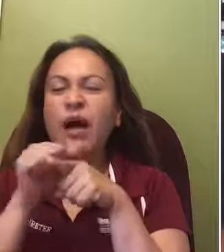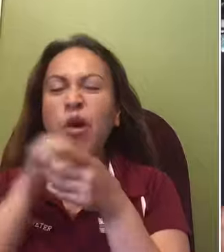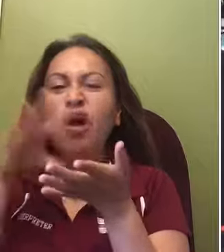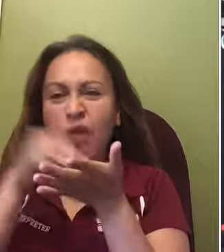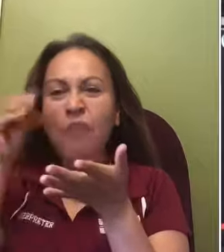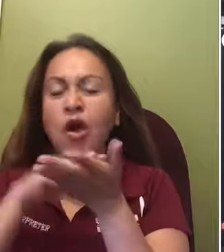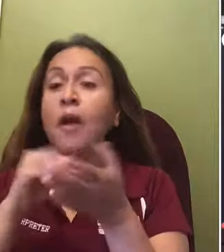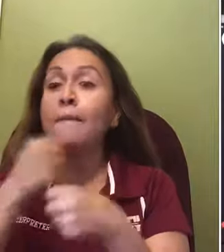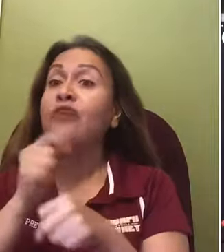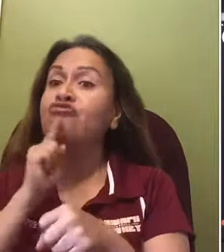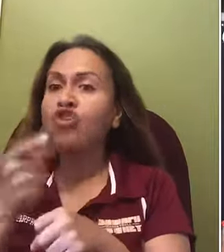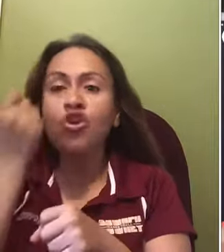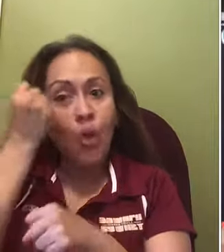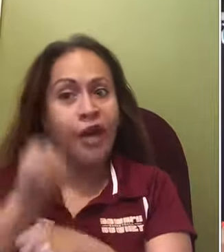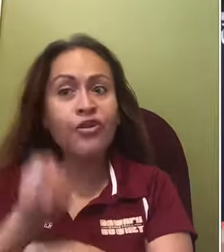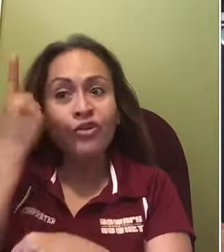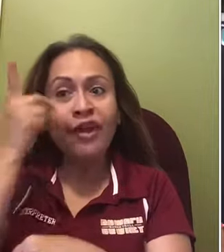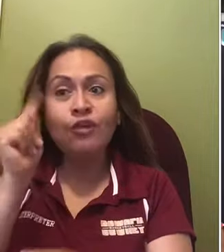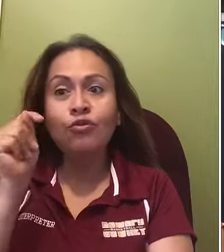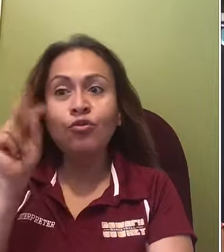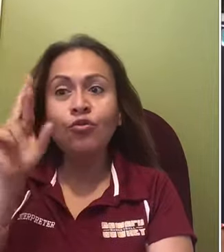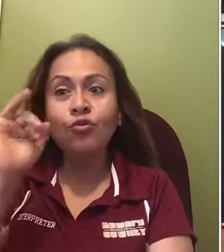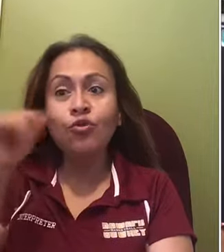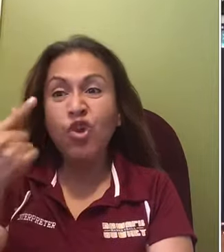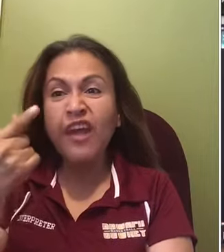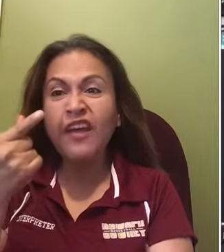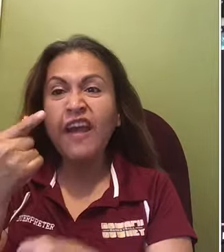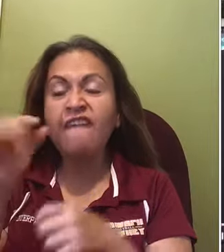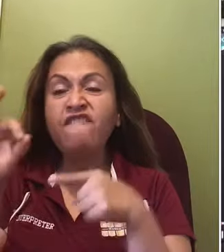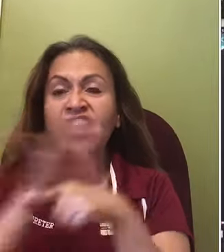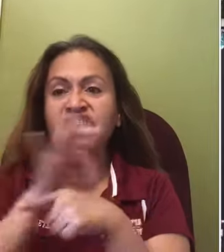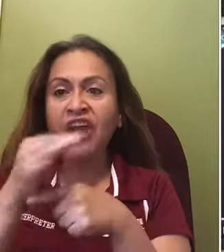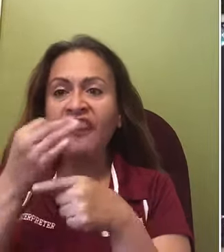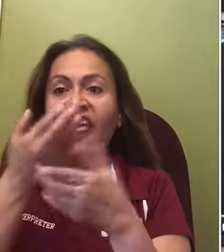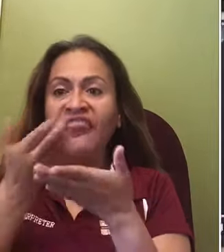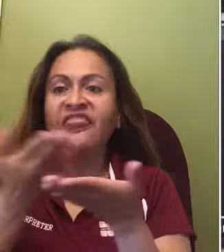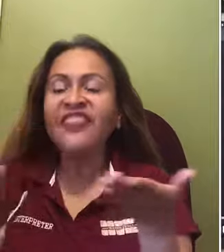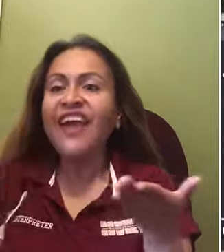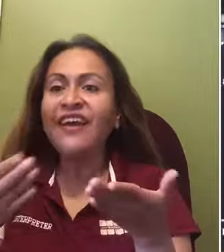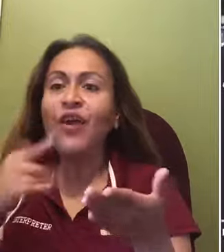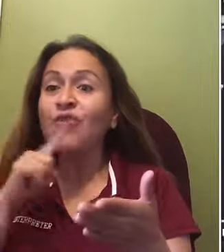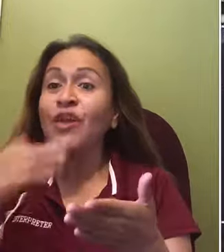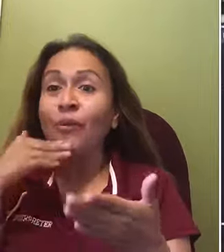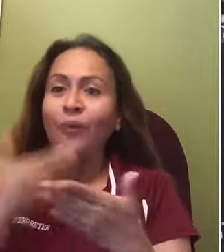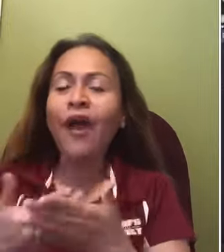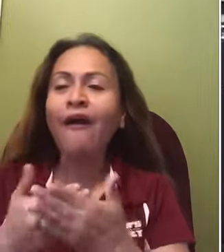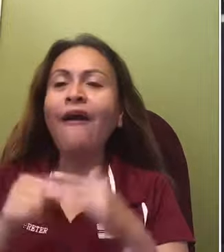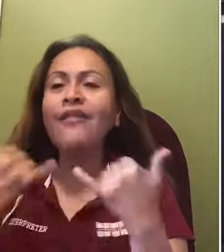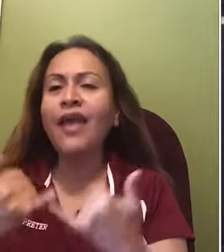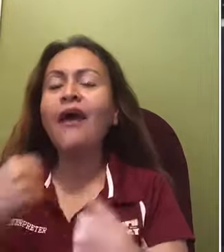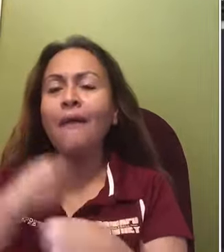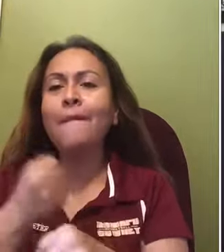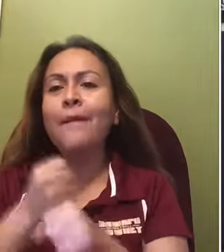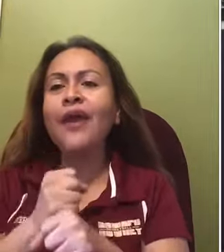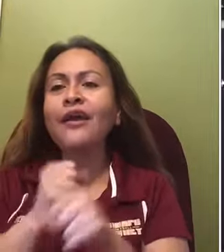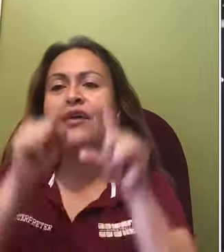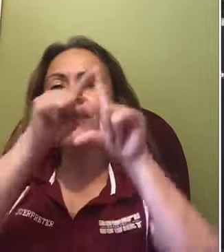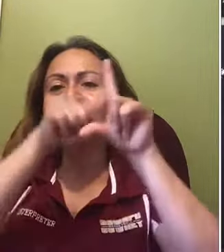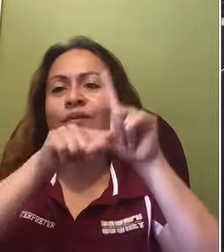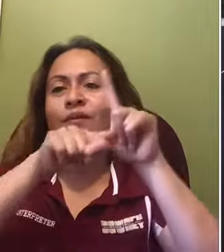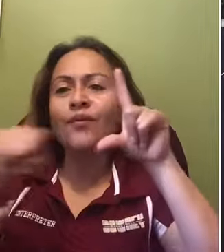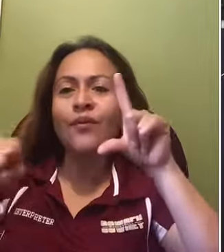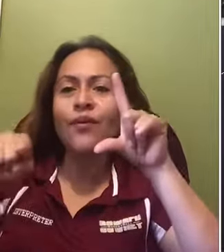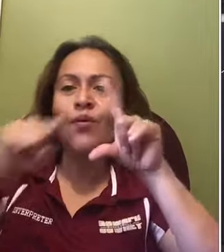just so that we make sure that we're getting this trig function thing down well. So let's construct ourselves some right